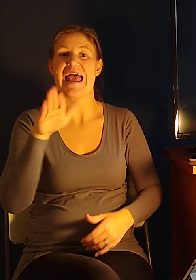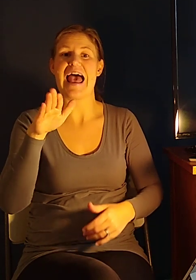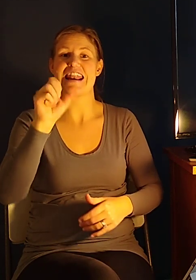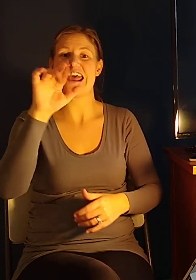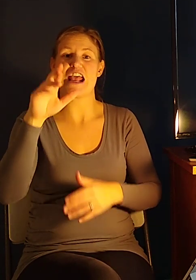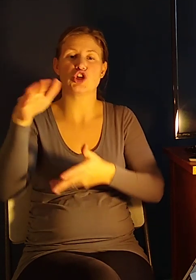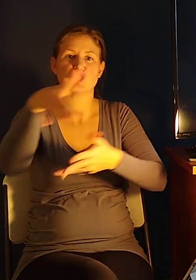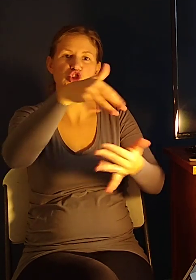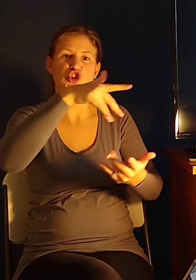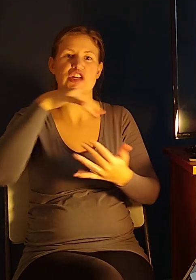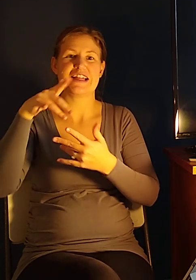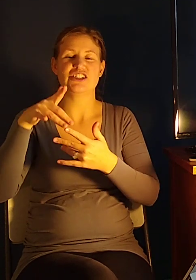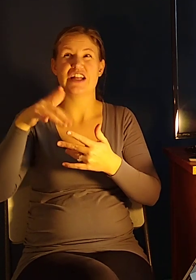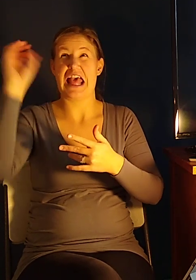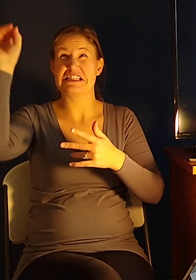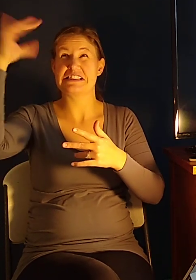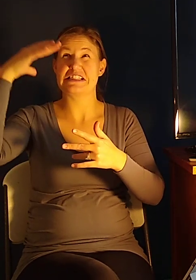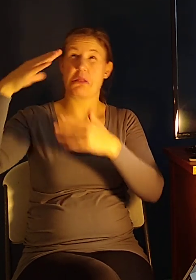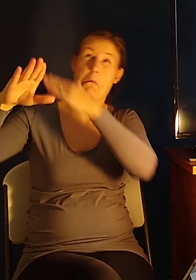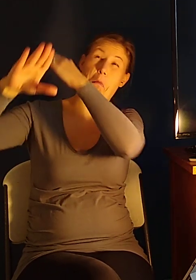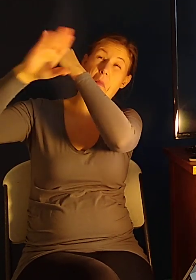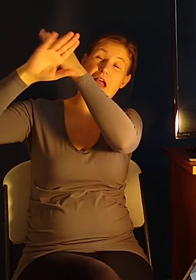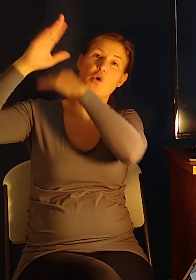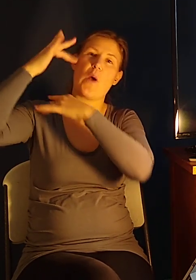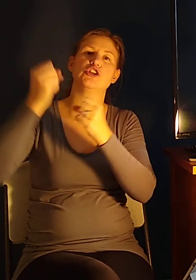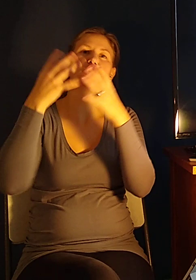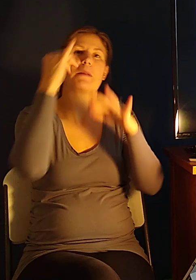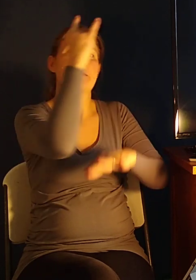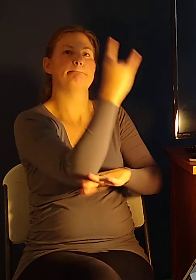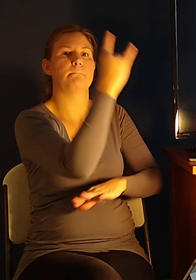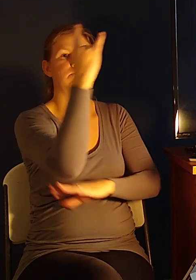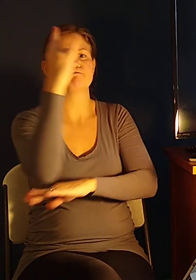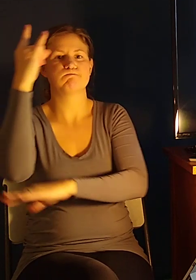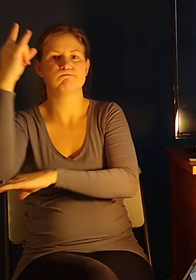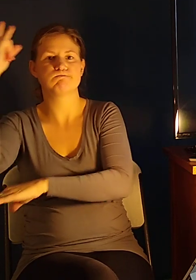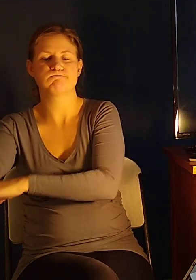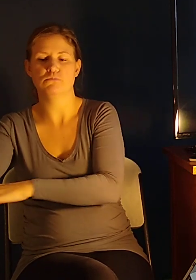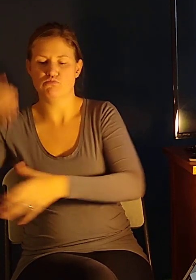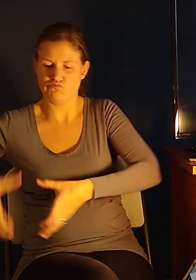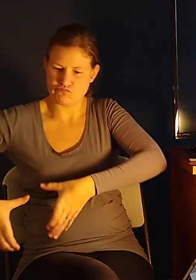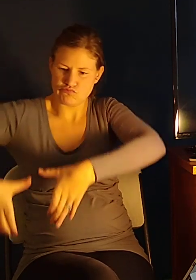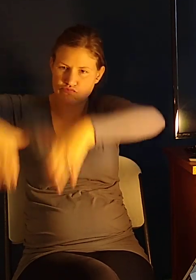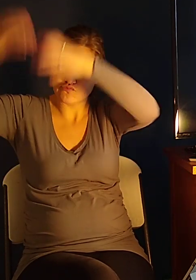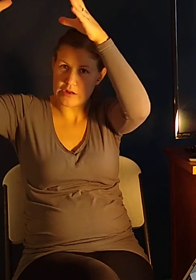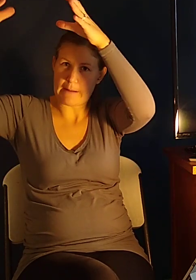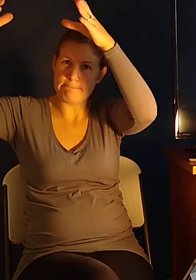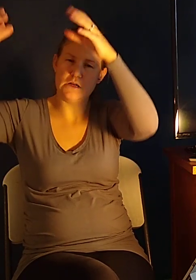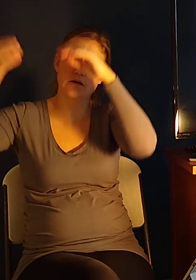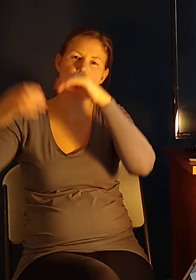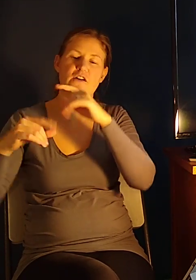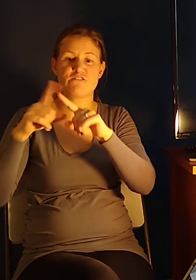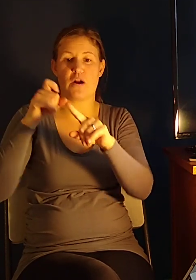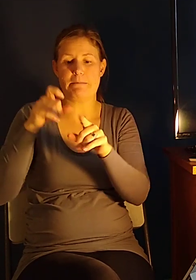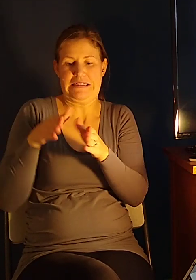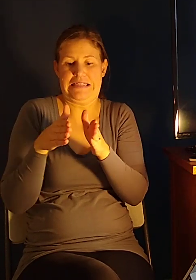of sunlight because so many skyscrapers were built straight up from the sidewalk, meaning that there was no